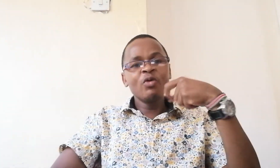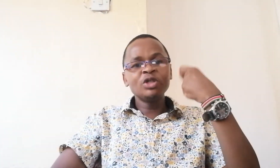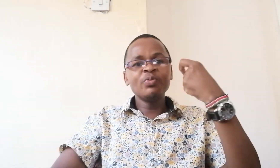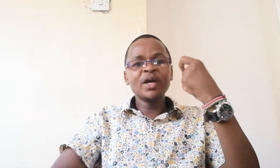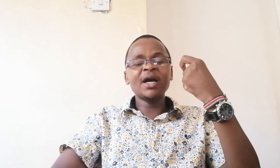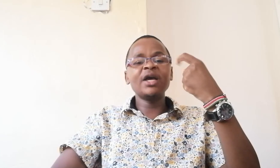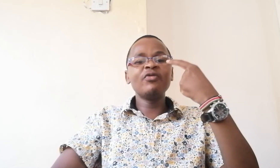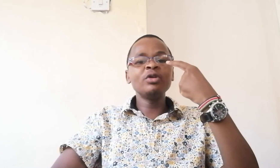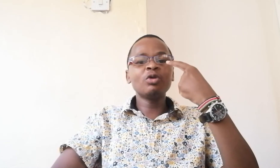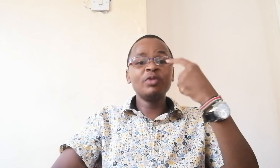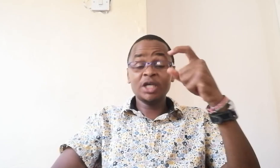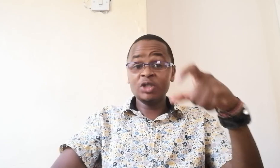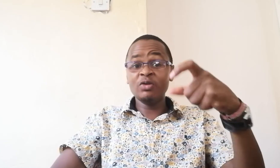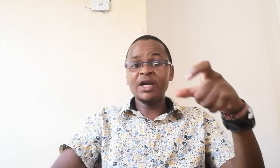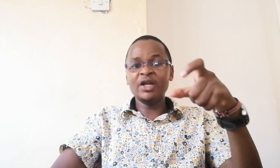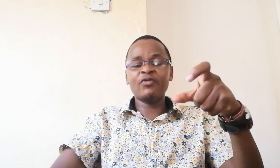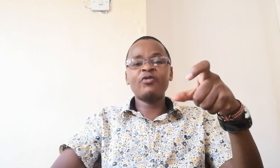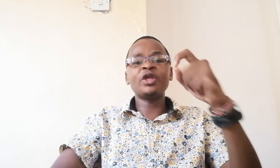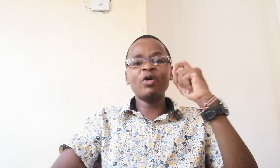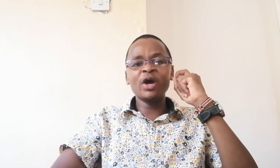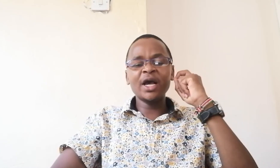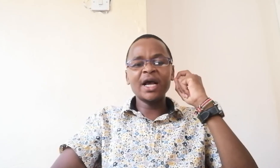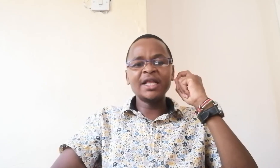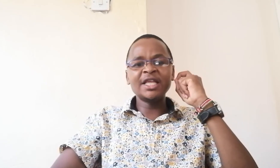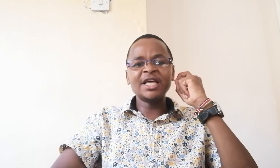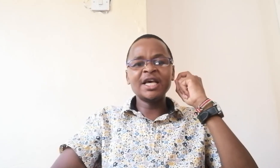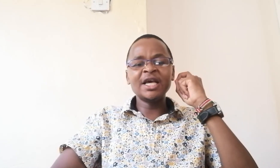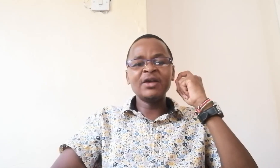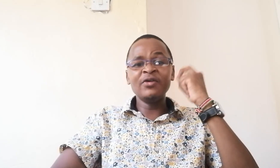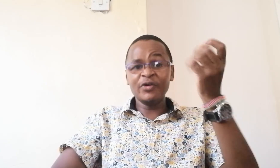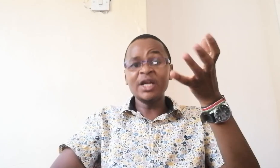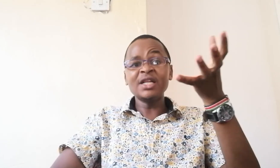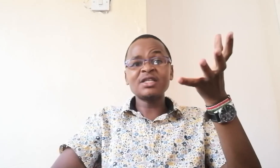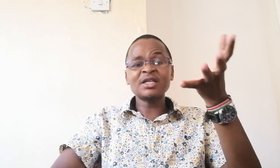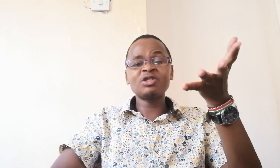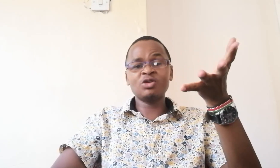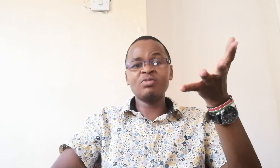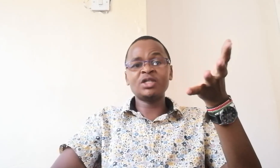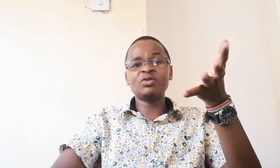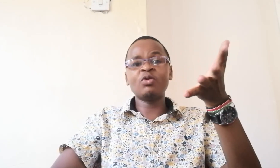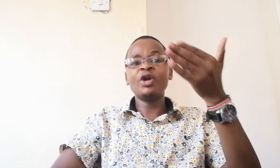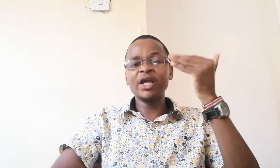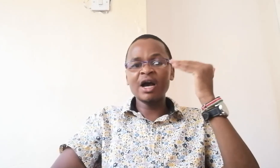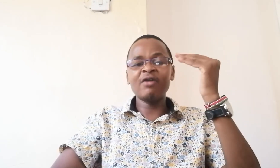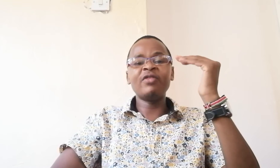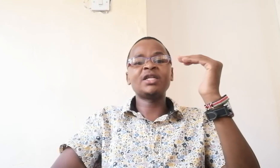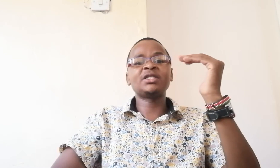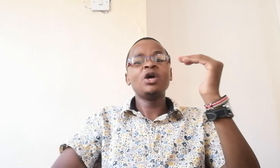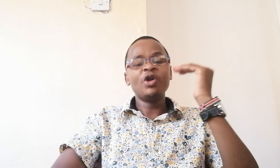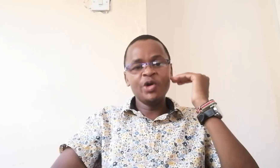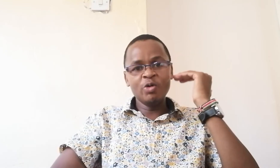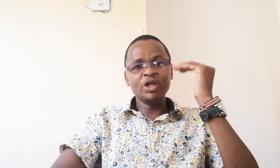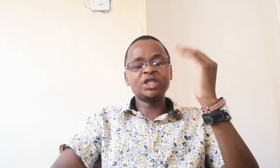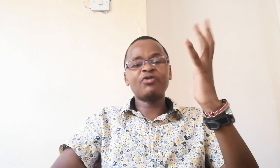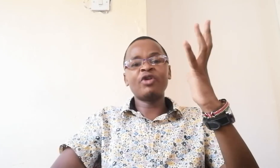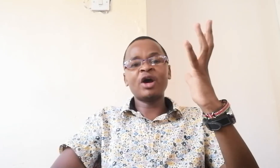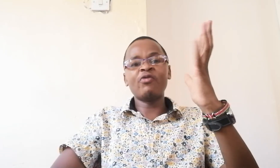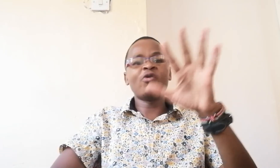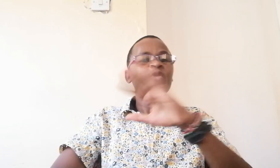want to communicate with a deaf, with if let's assume that you only have that knowledge for now for